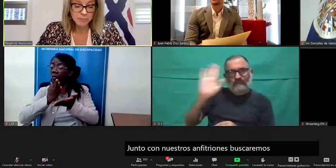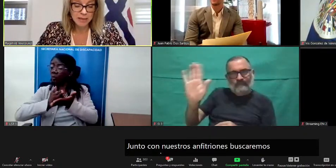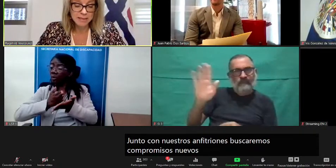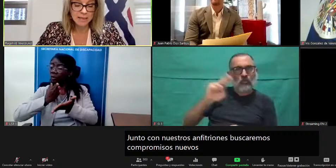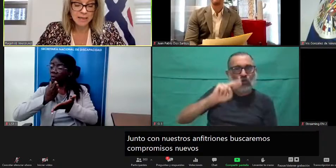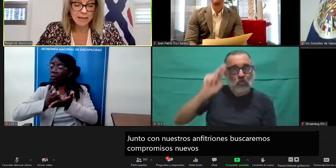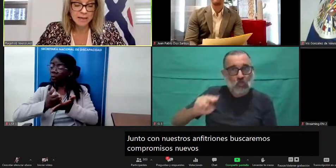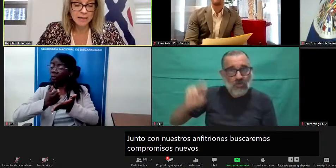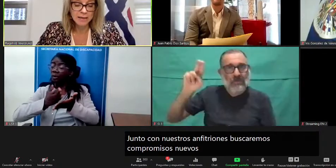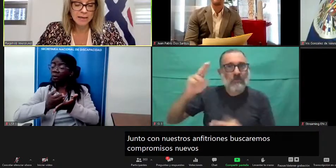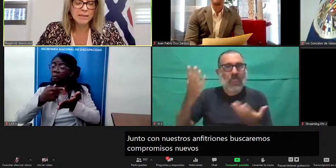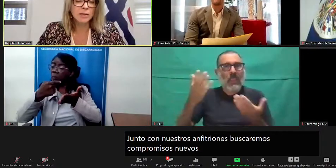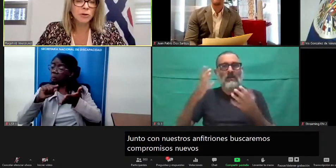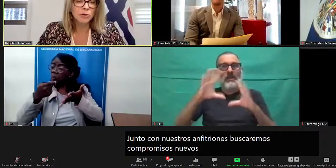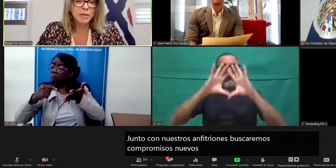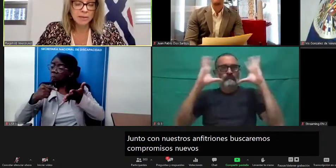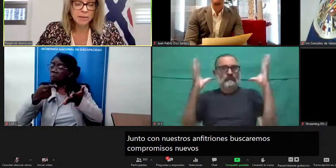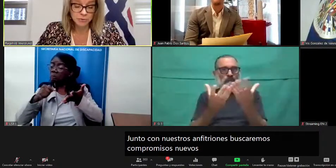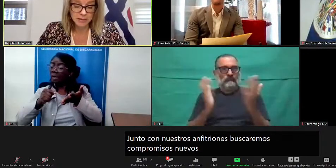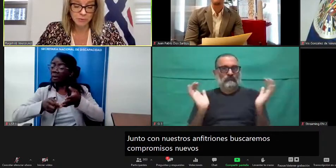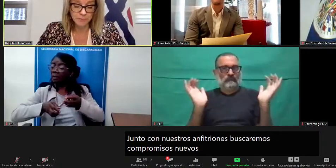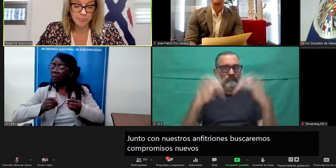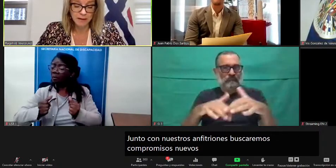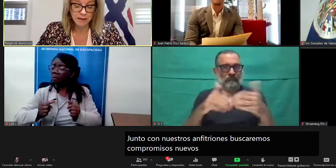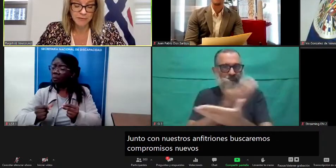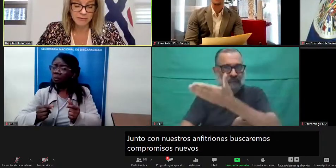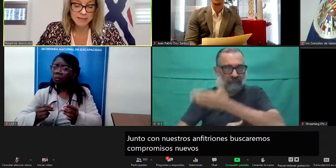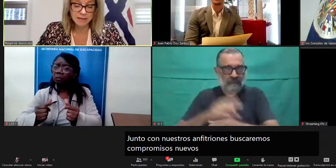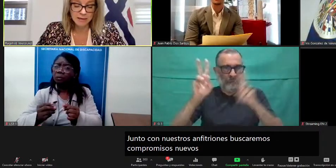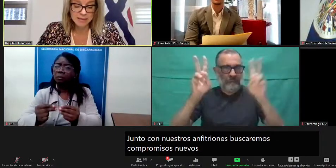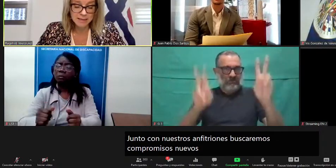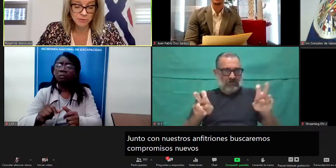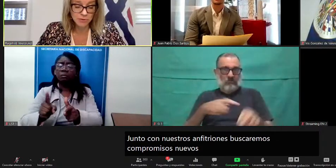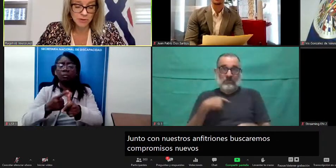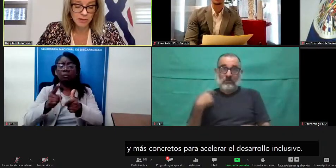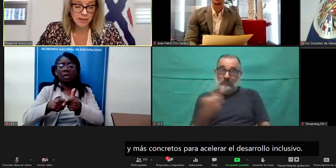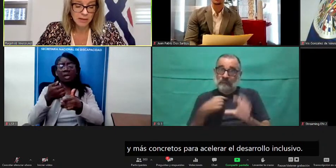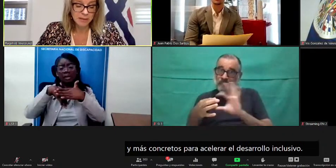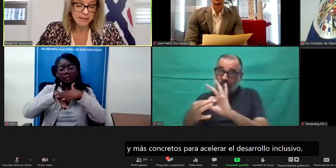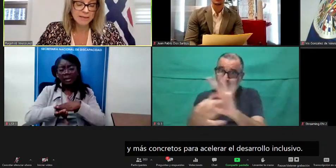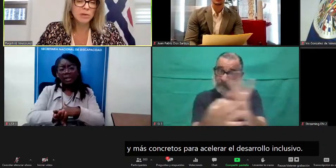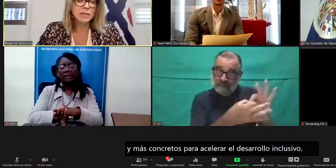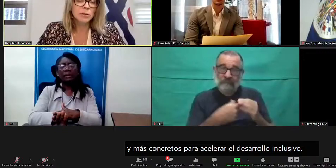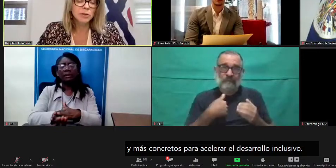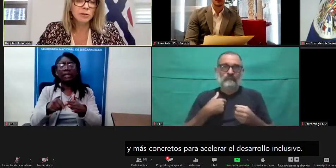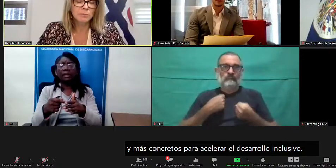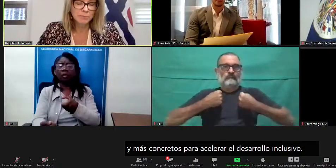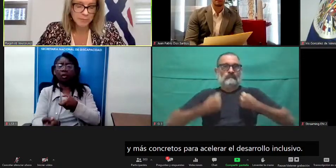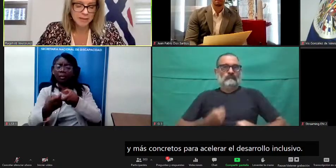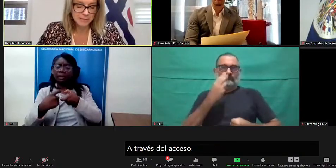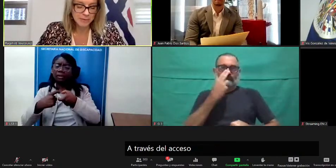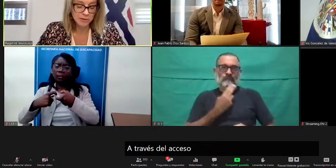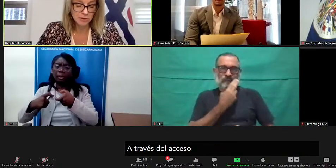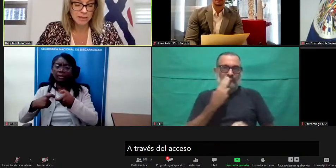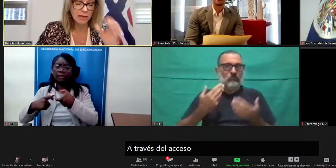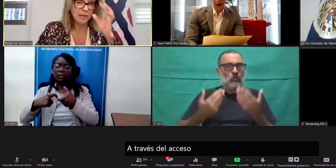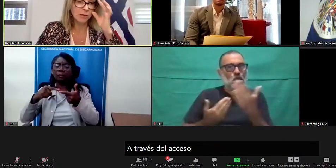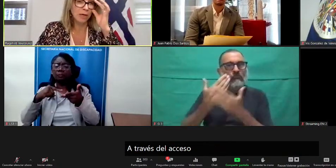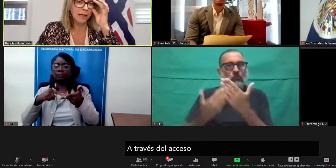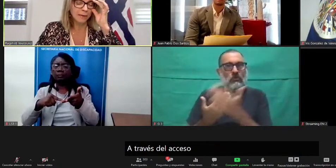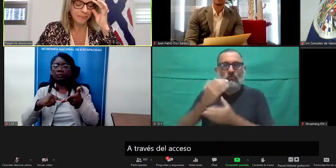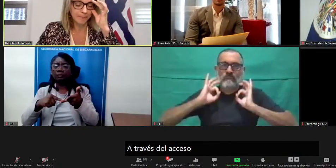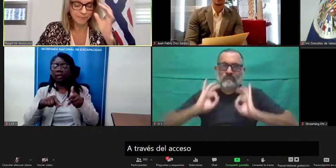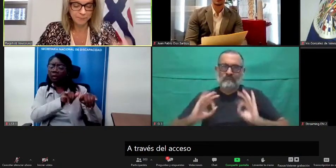for new more specific commitments to speed up inclusive development through access